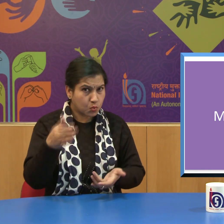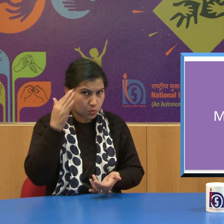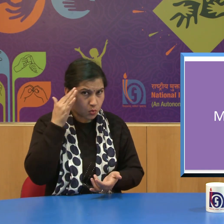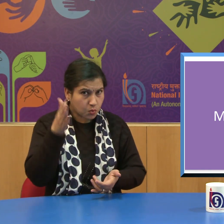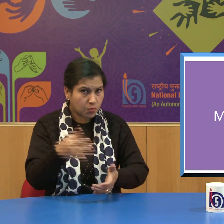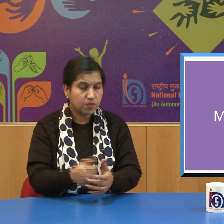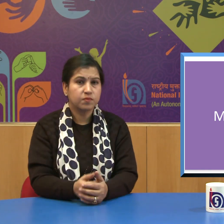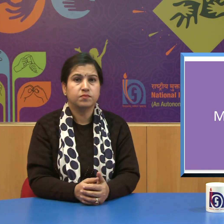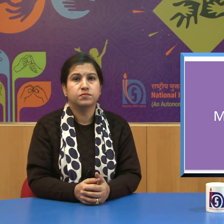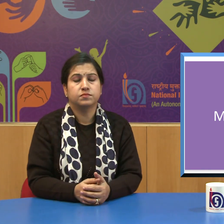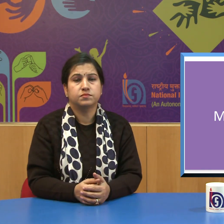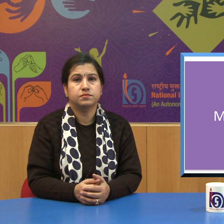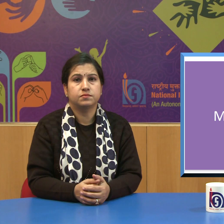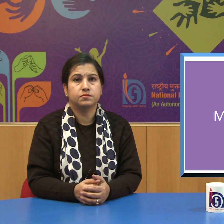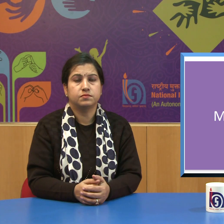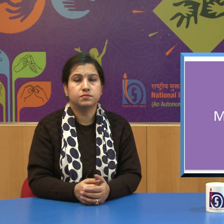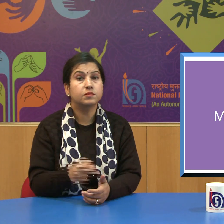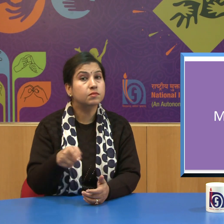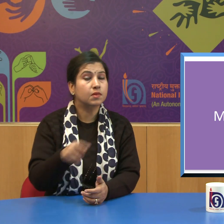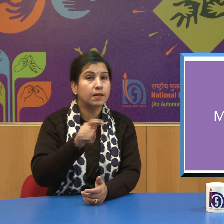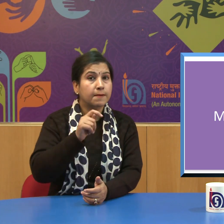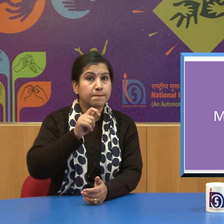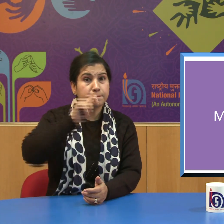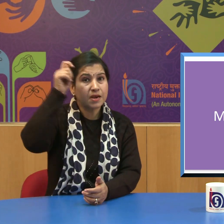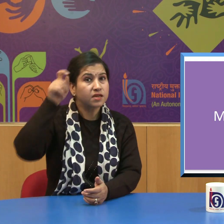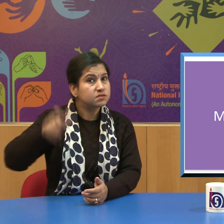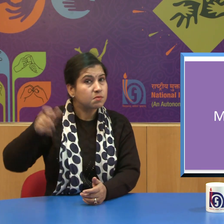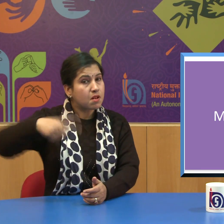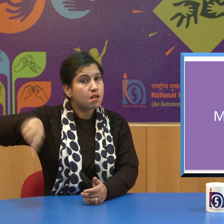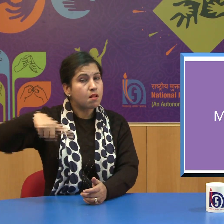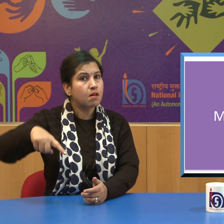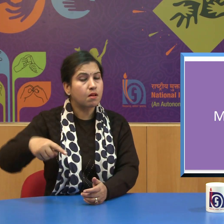The British increased the demand of land tax from the farmers.